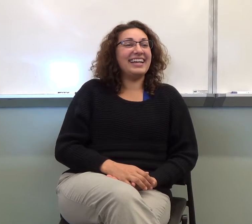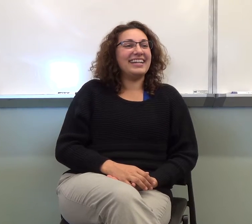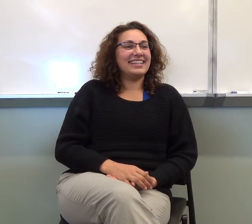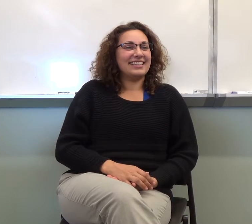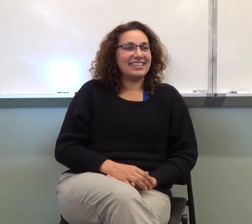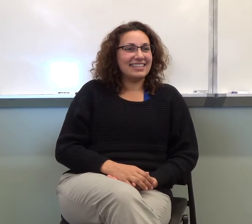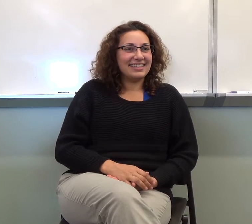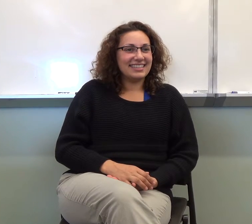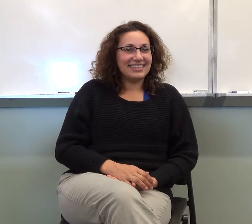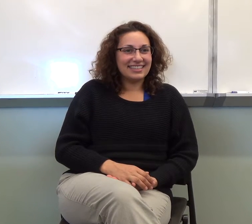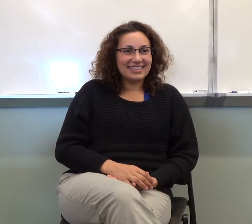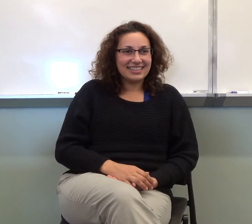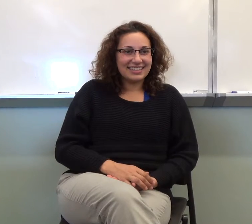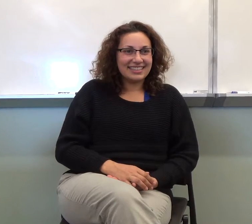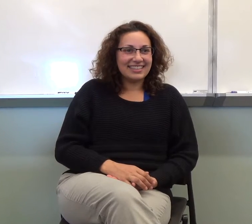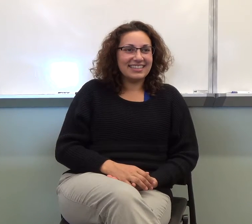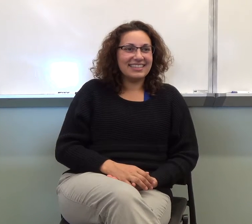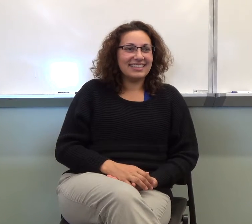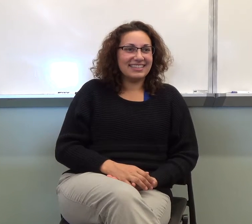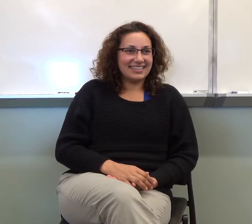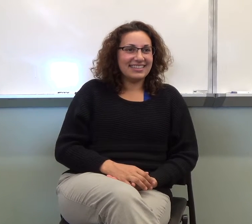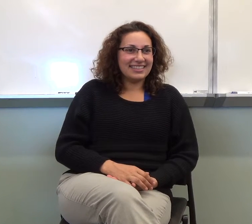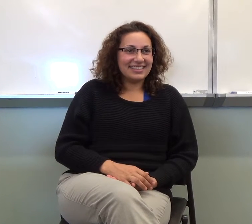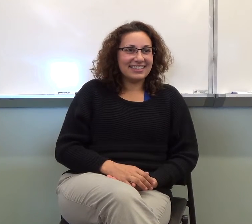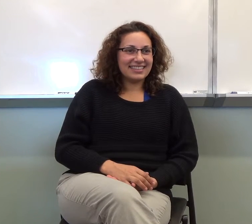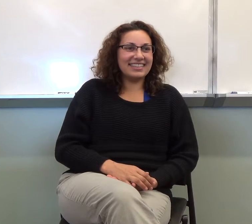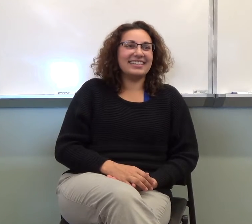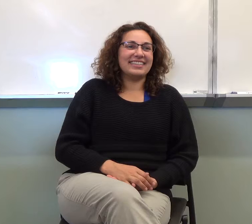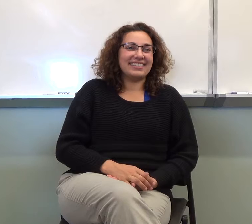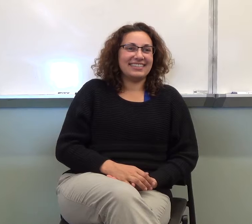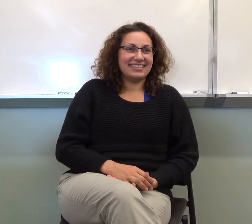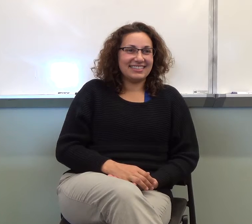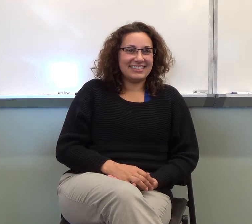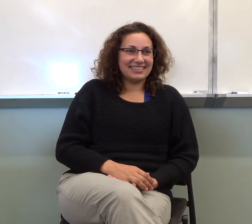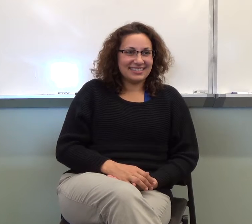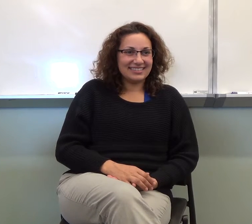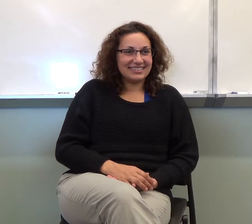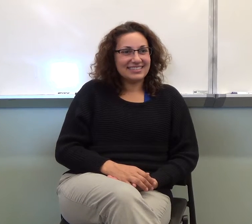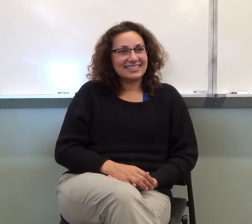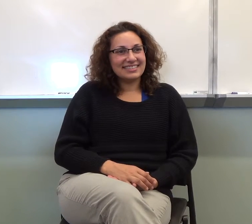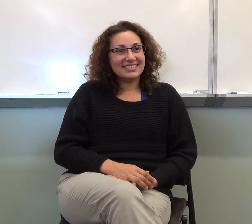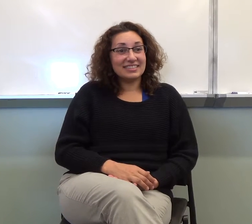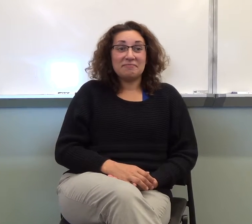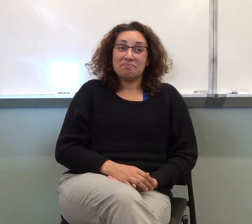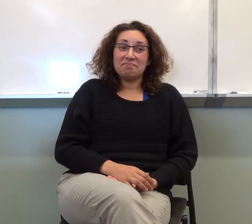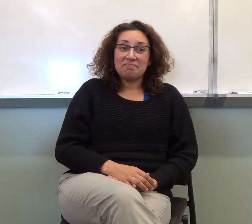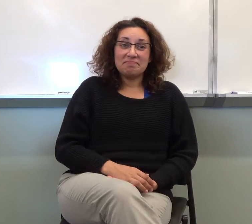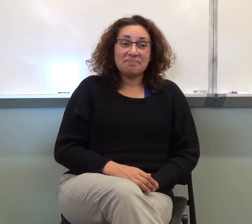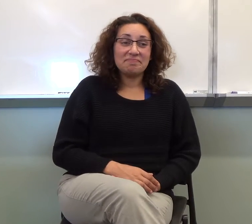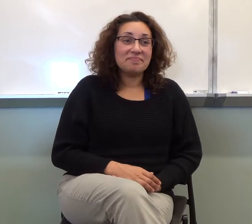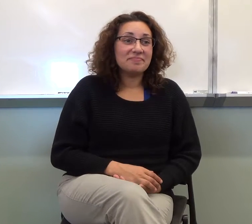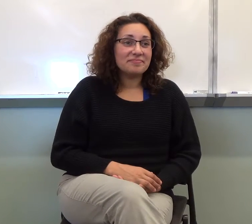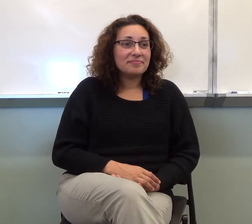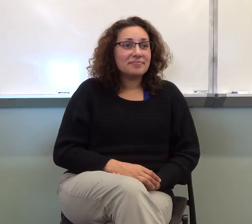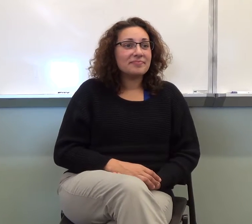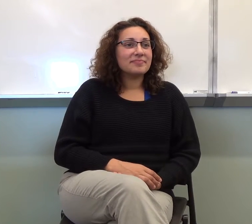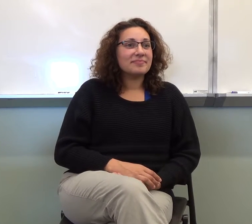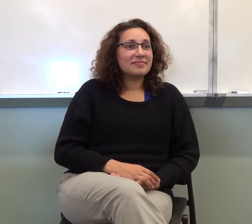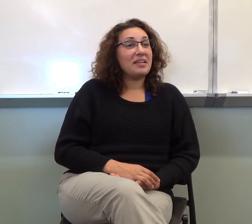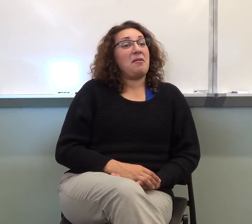any duplication, overlap, or anything like that. But there's some teachers who schedule their classes at the wrong time, at